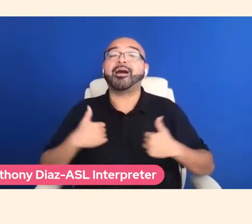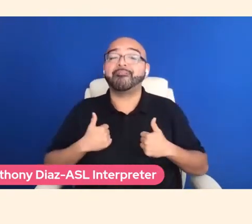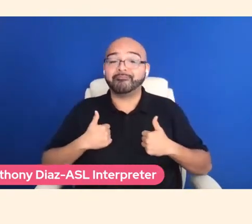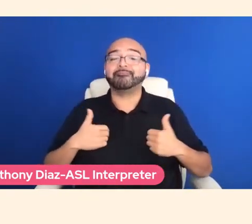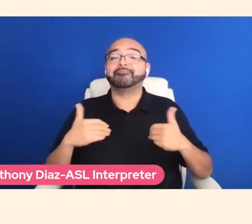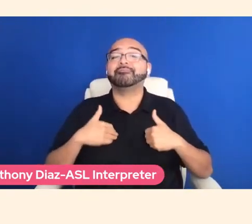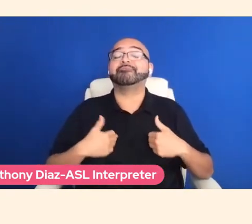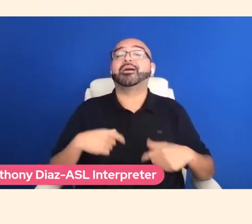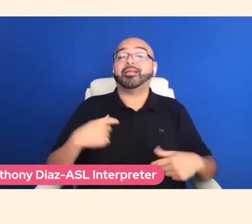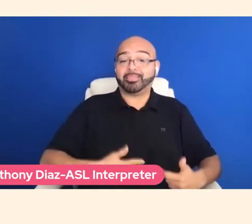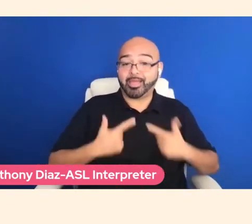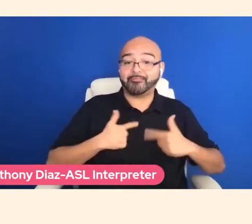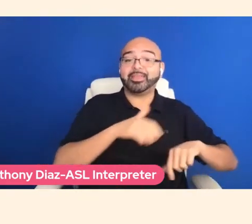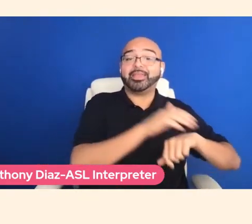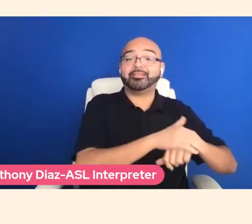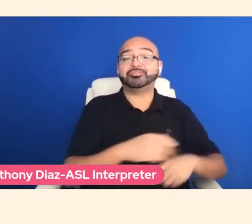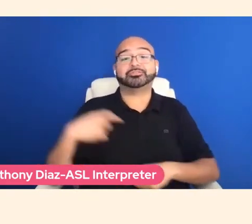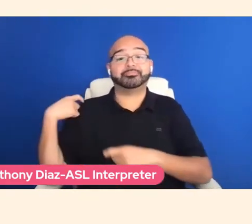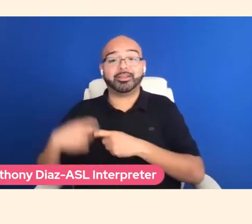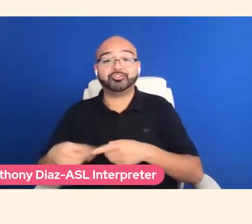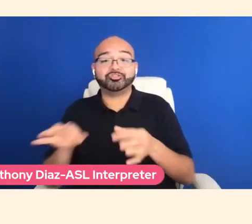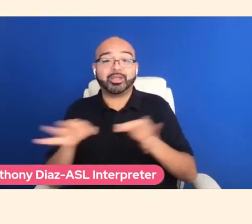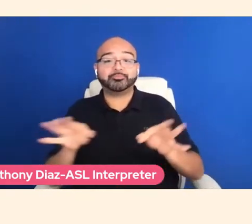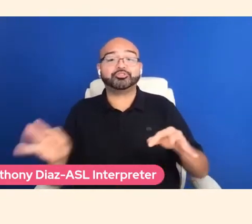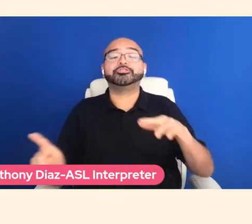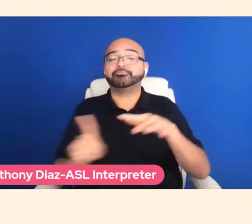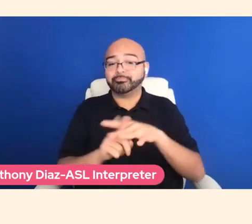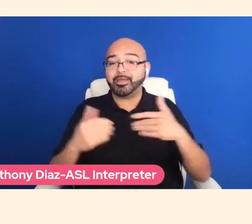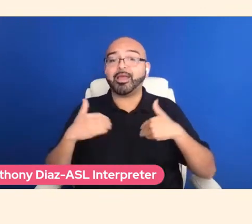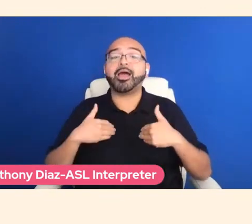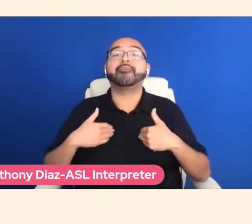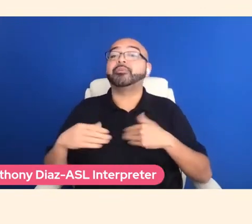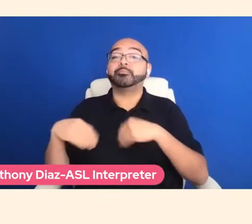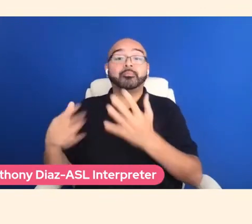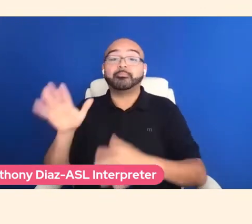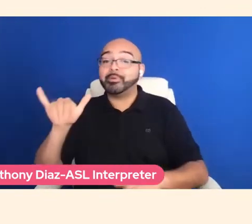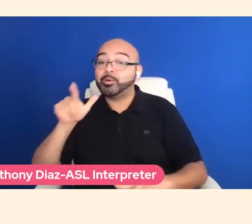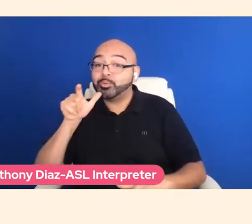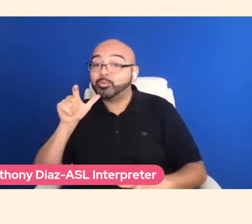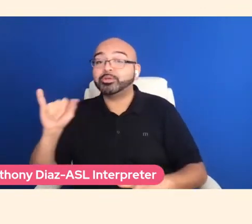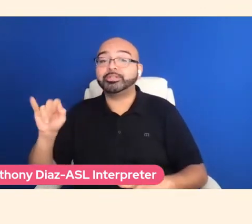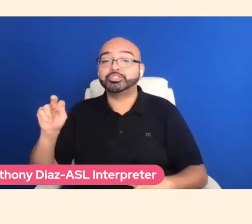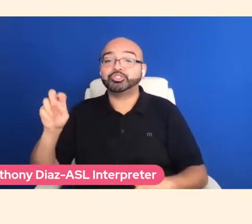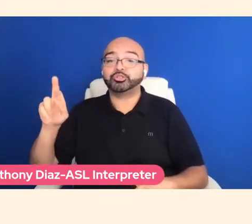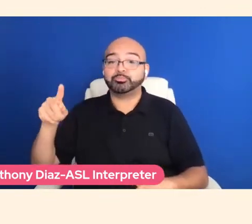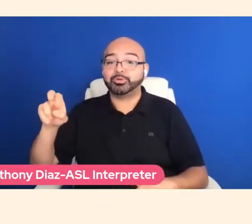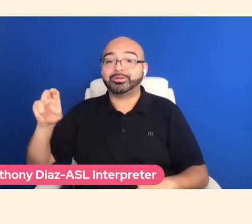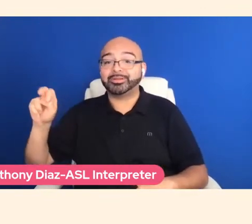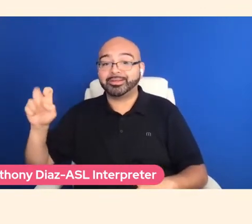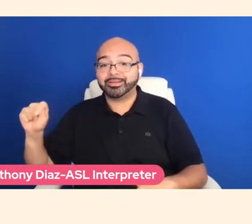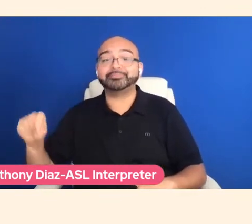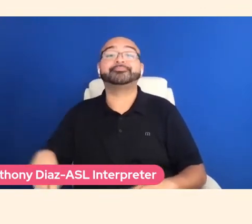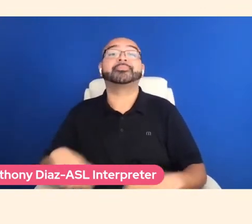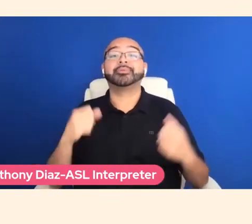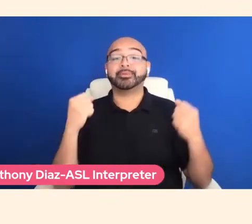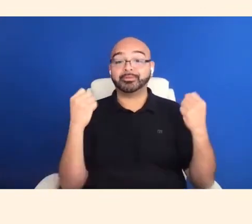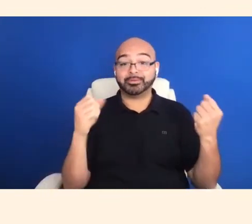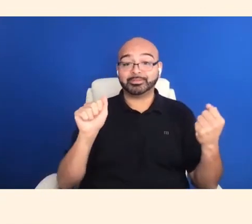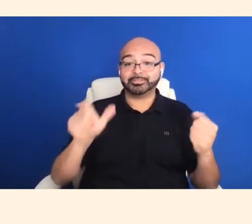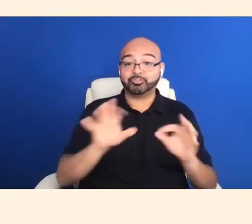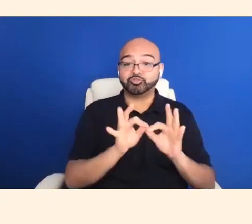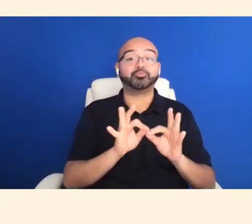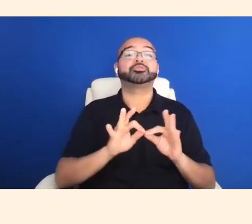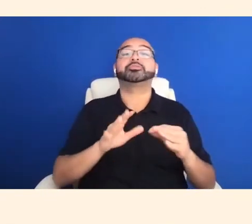Spanish captioning, which is available courtesy of Interprenet. And we have live American Sign Language